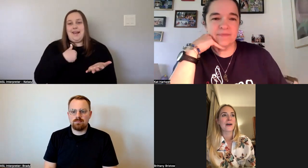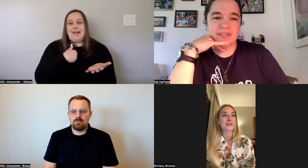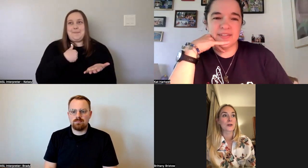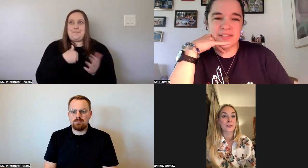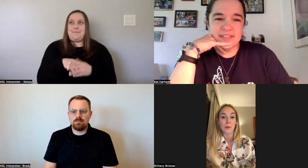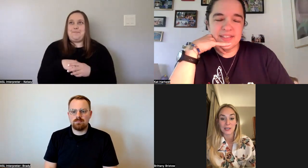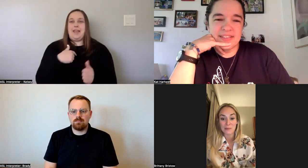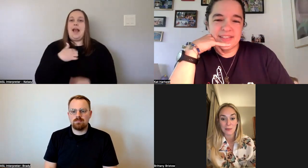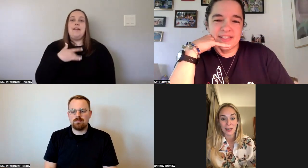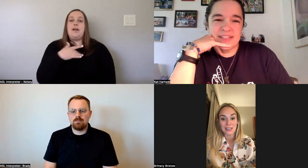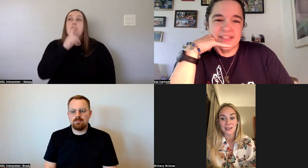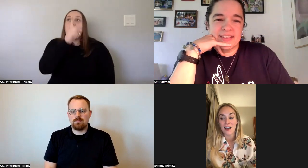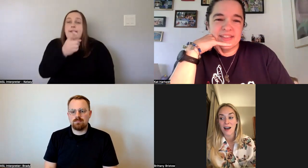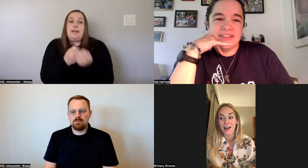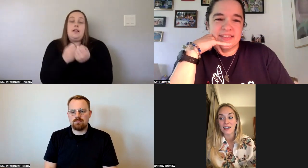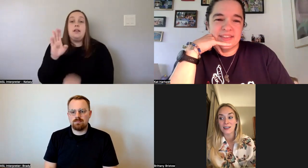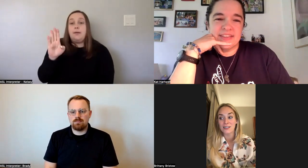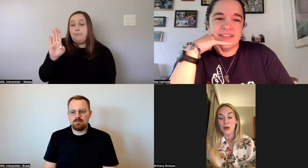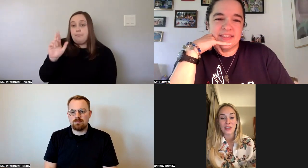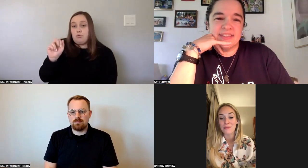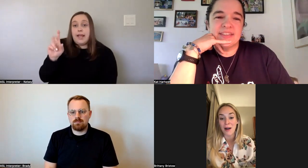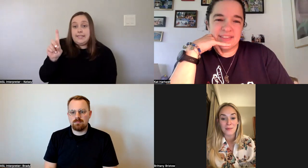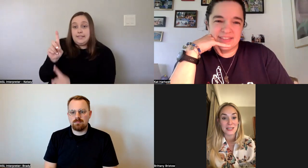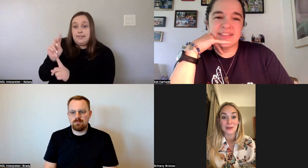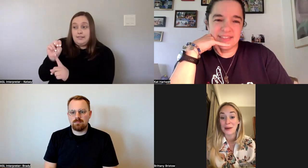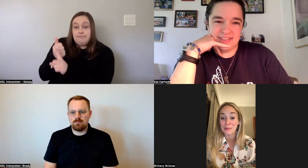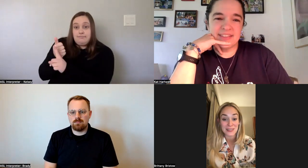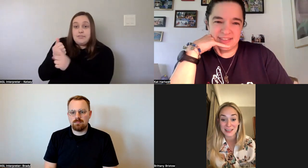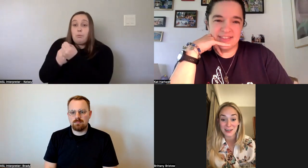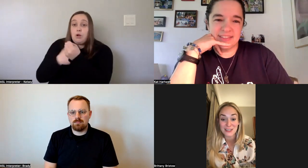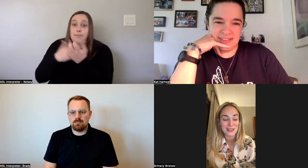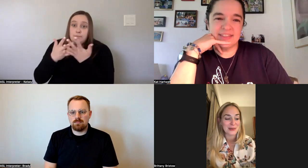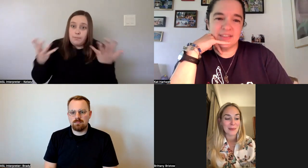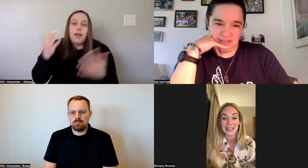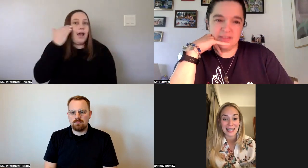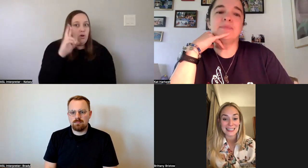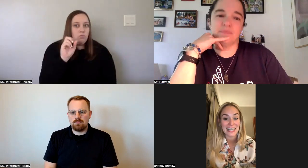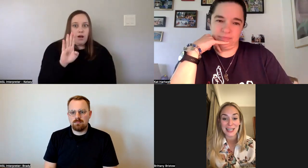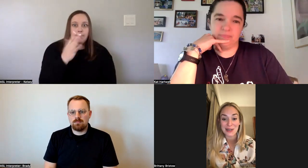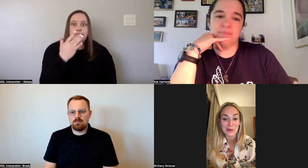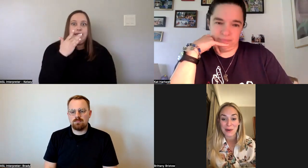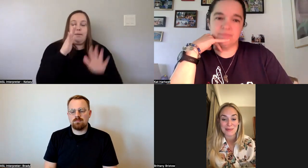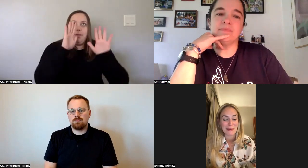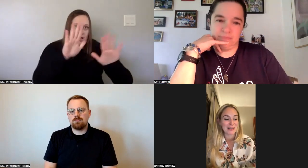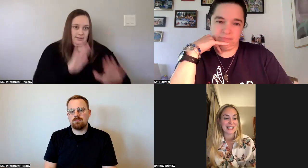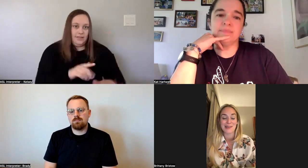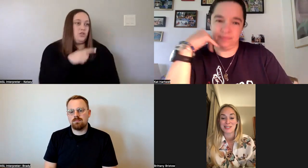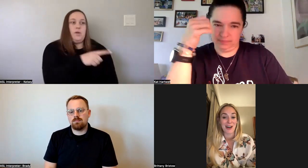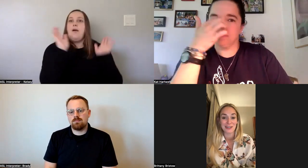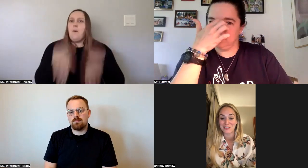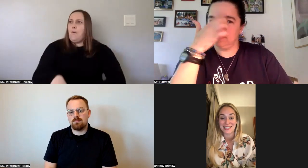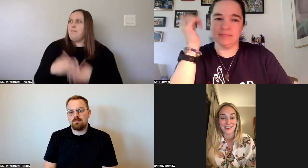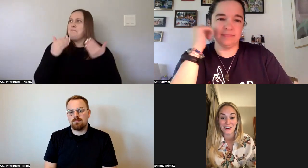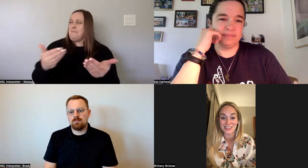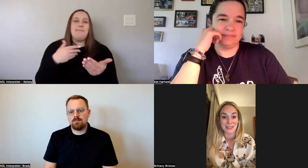I felt so supported by Brandon. I know that Rob is an incredible singer. So going in, he had no qualms about it. He was